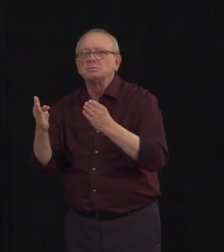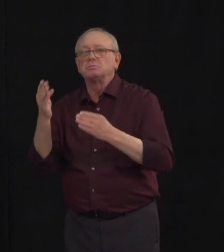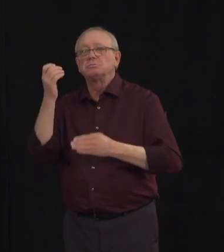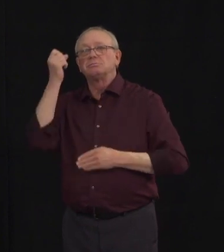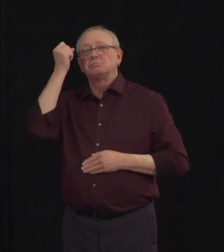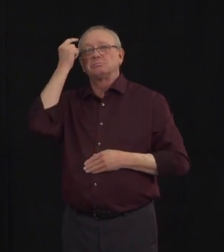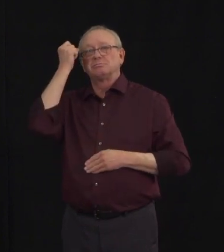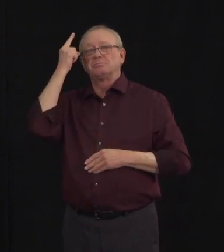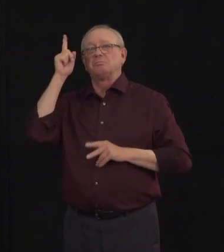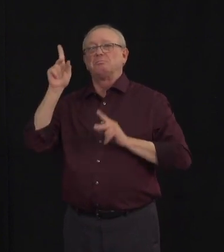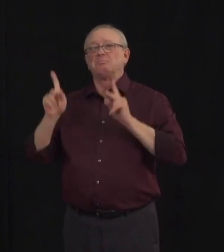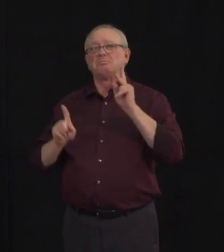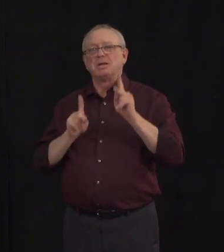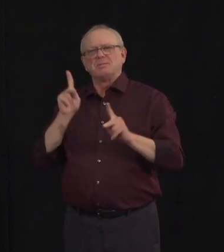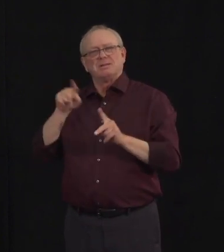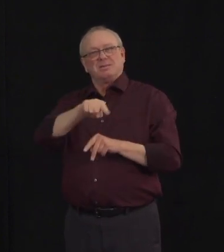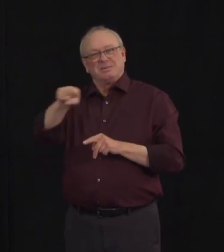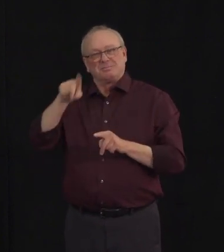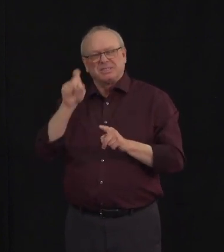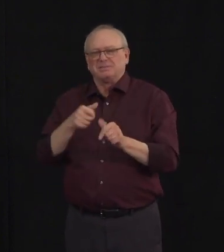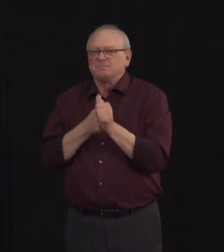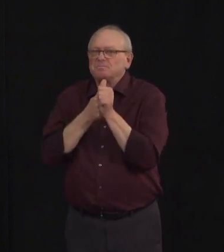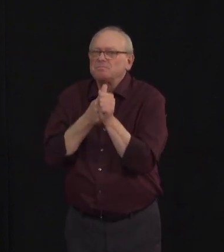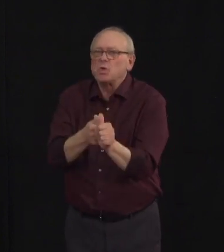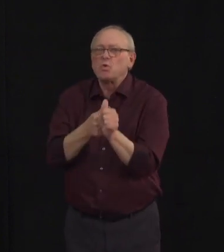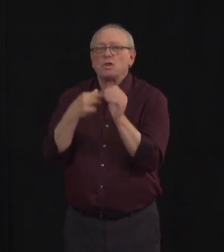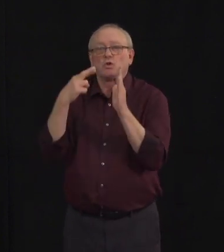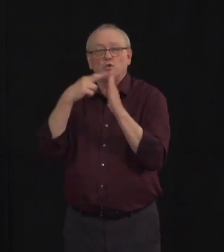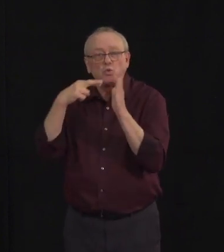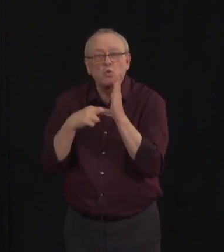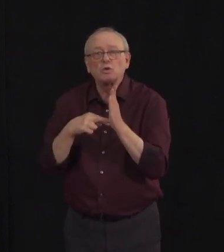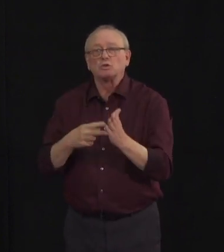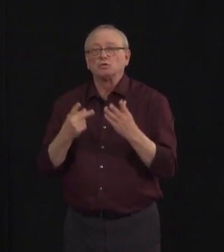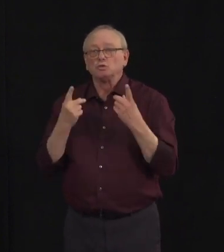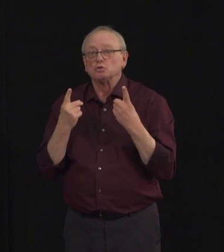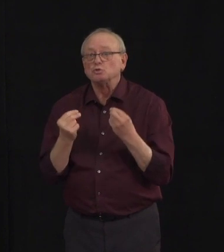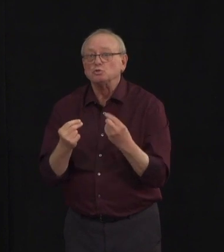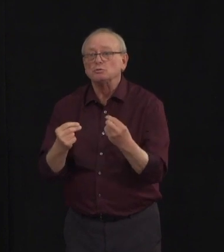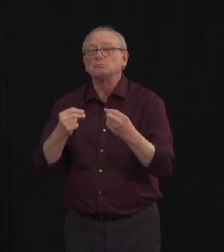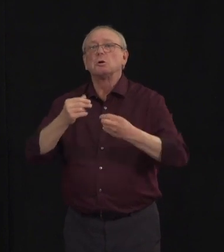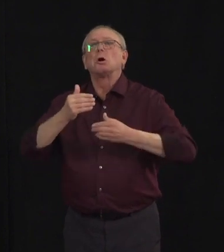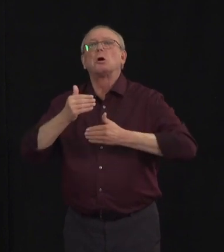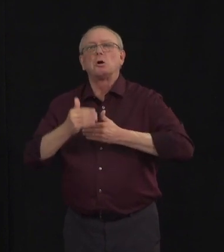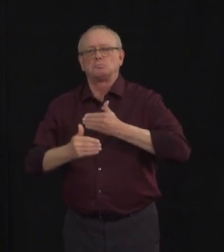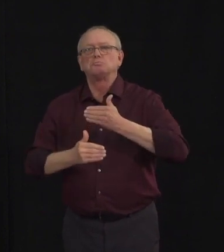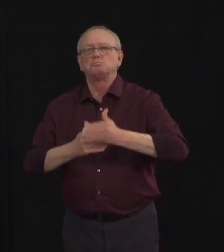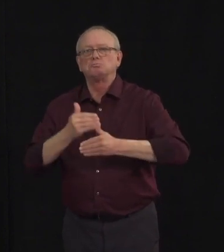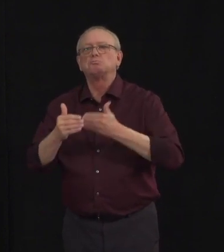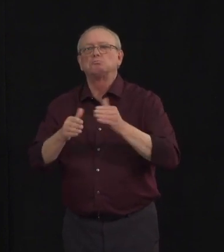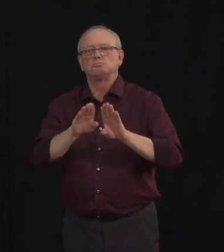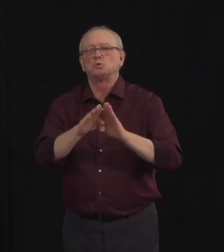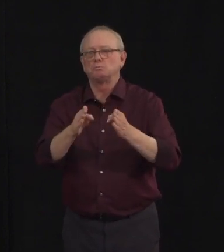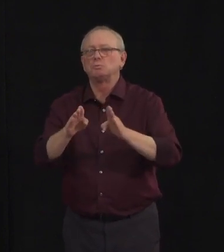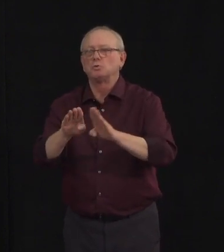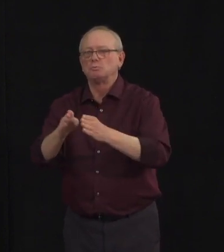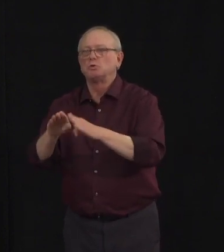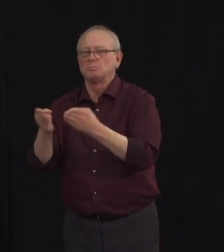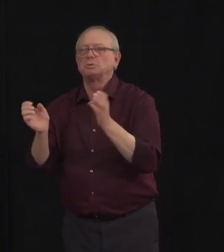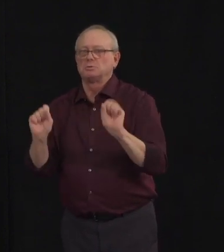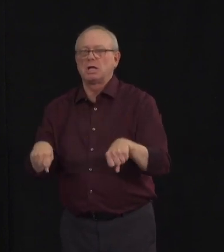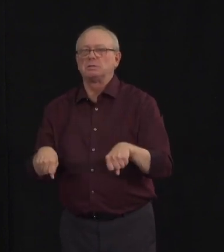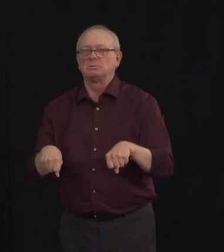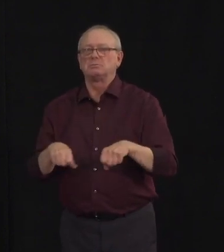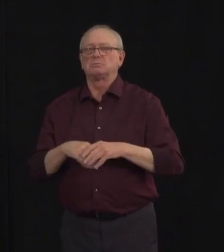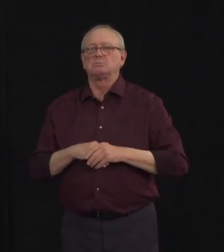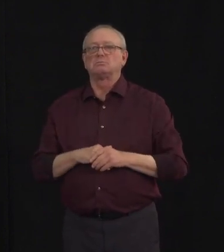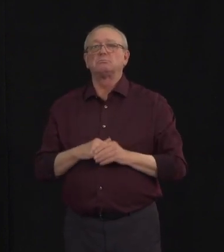of Albertans will inform all stages of our relaunch strategy. This strategy was developed with advice from public health officials